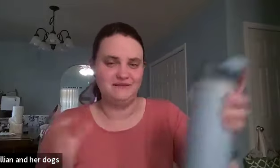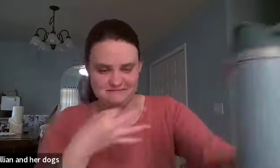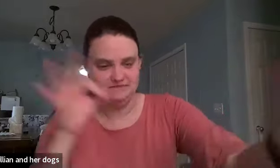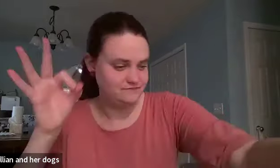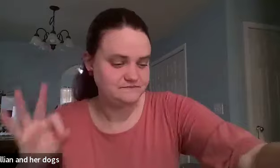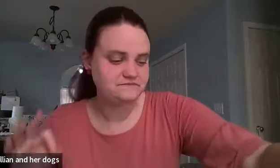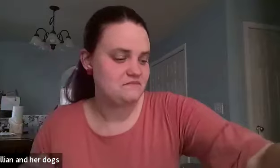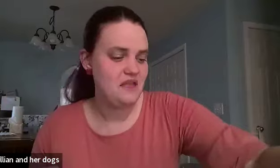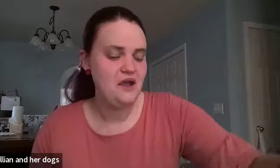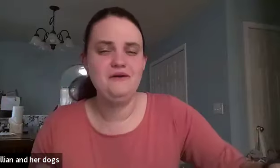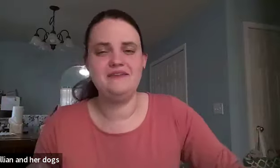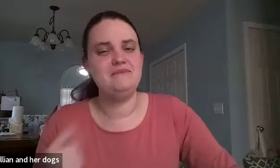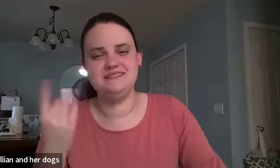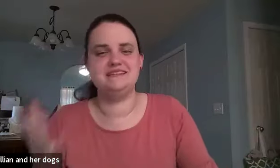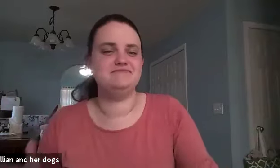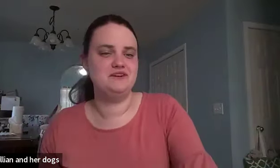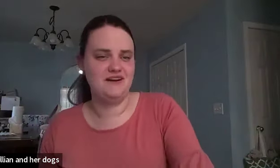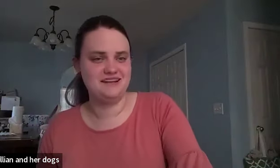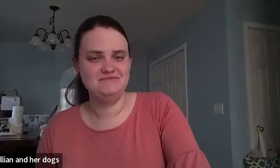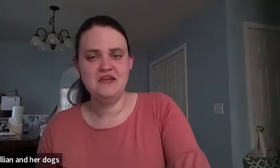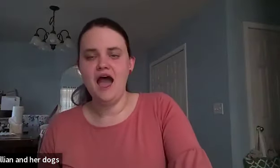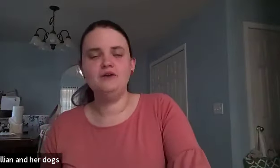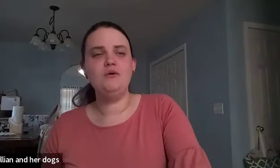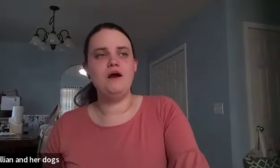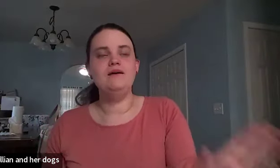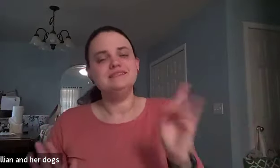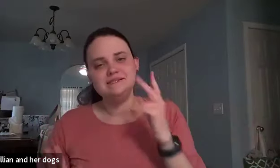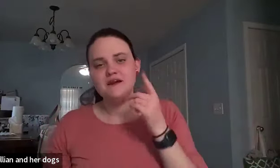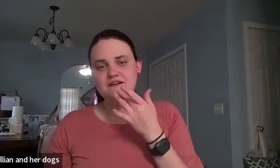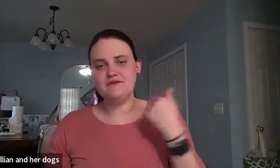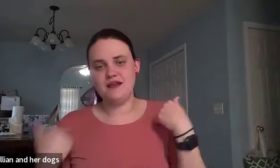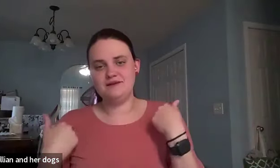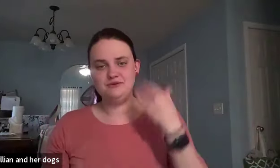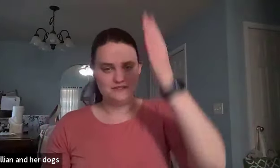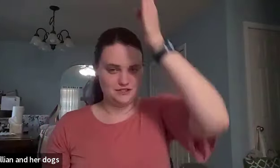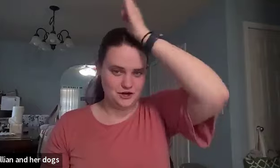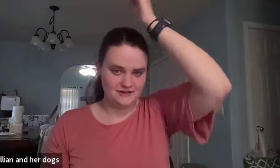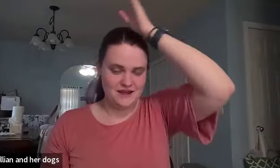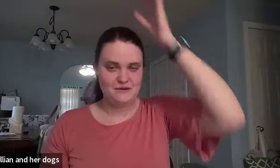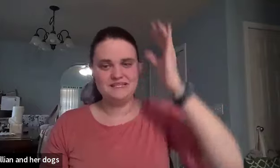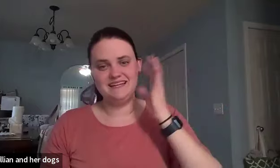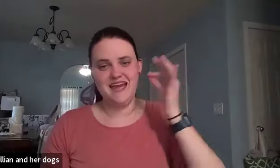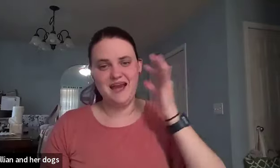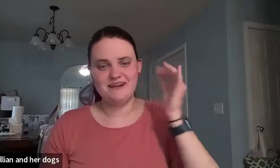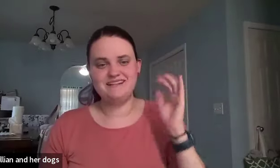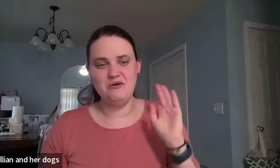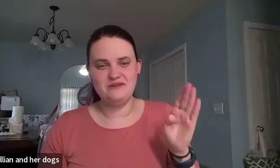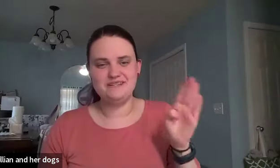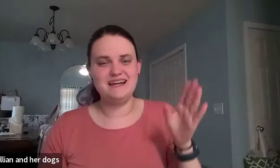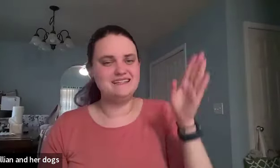like, okay, that makes sense. Got it. I don't know. See, my favorite animal is a shark. I know I did a cat, but only reason I